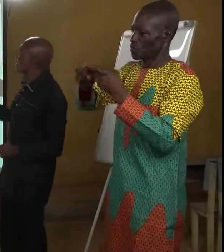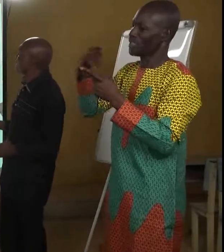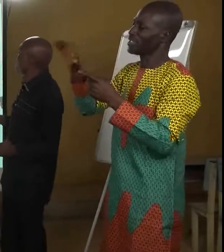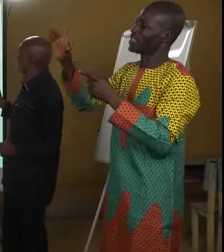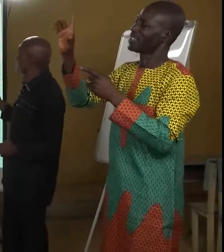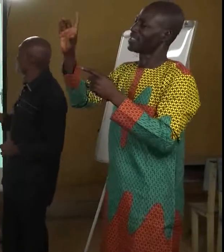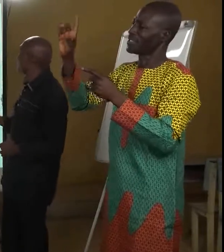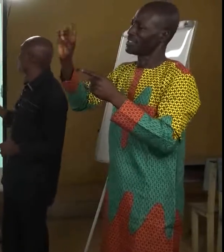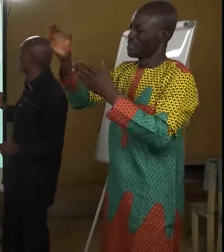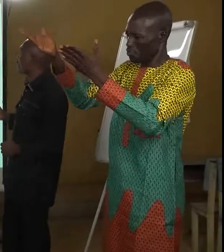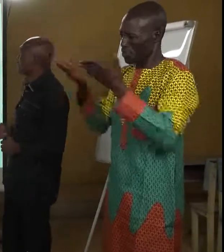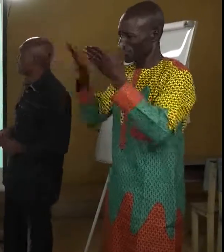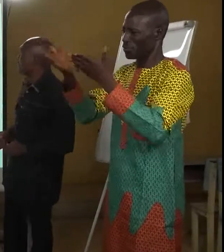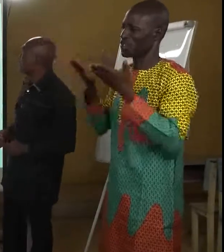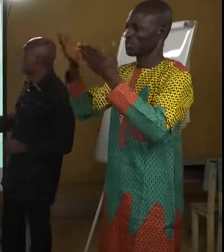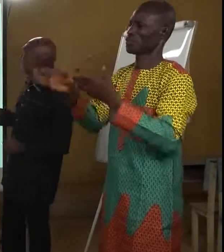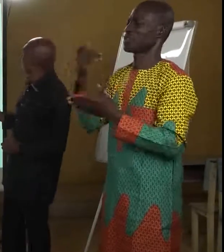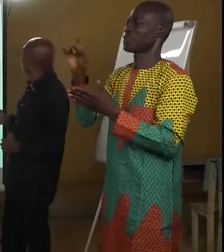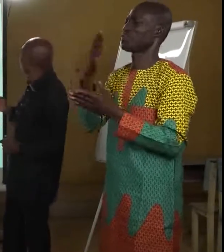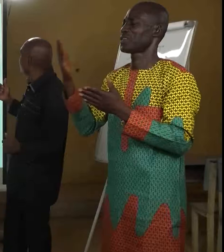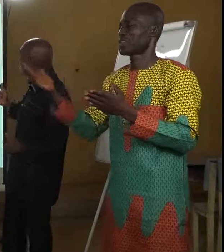goods and services is higher than the supply,